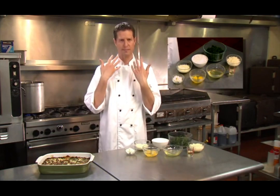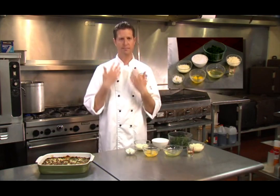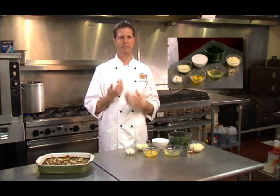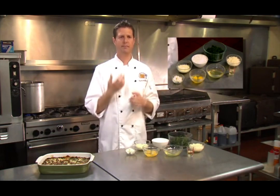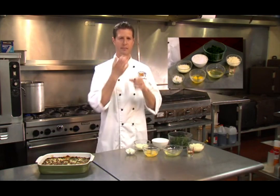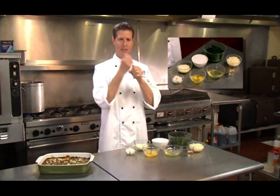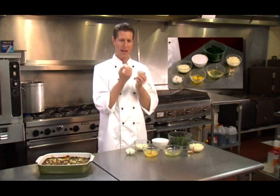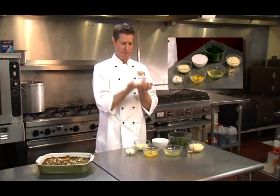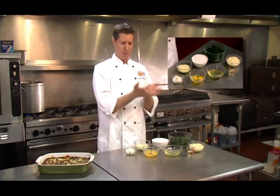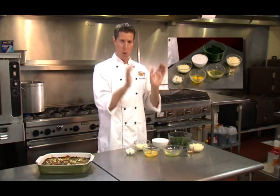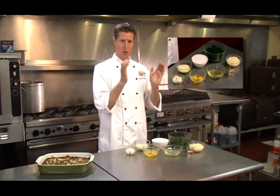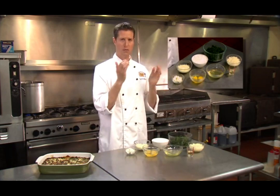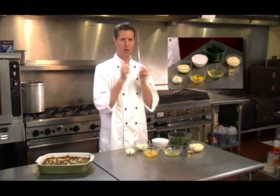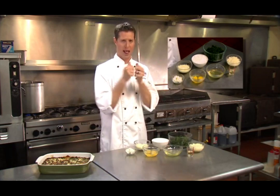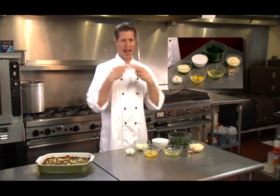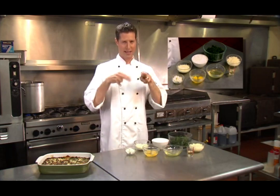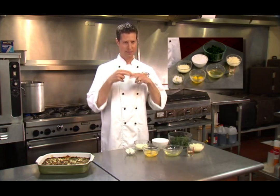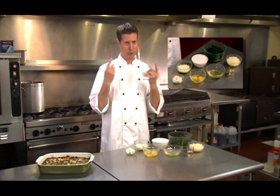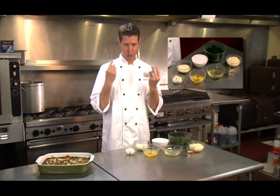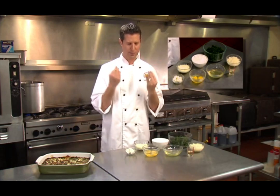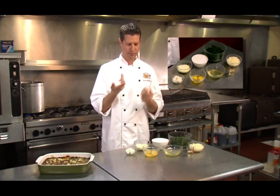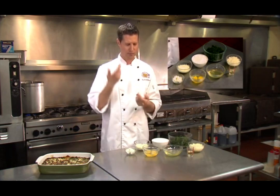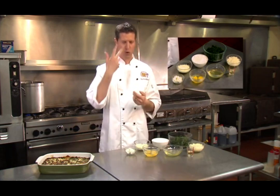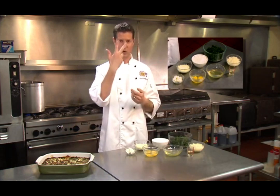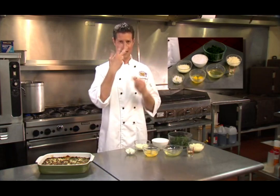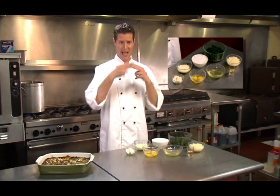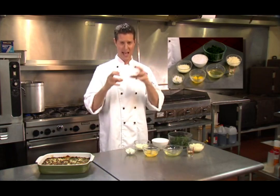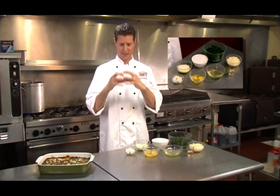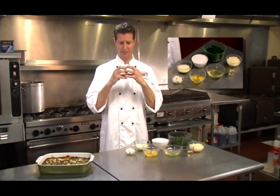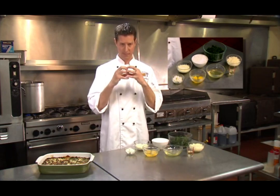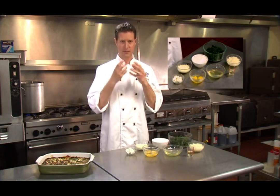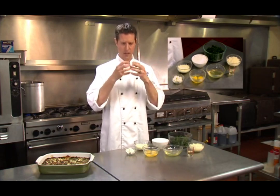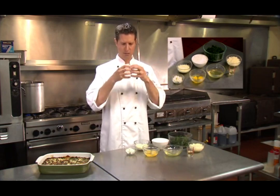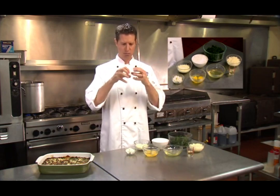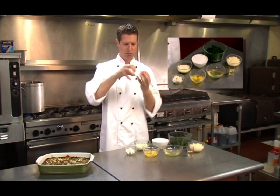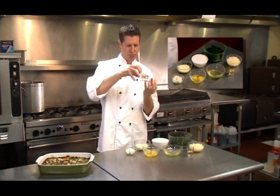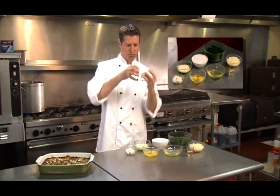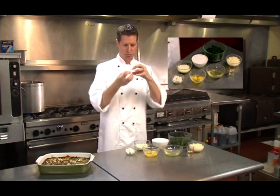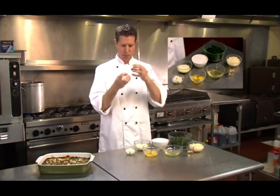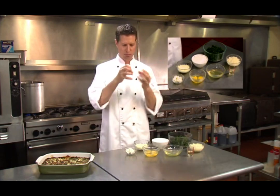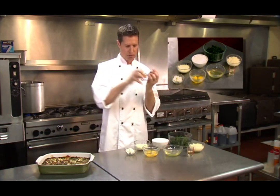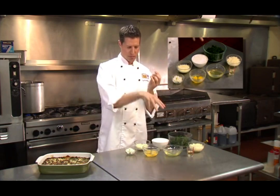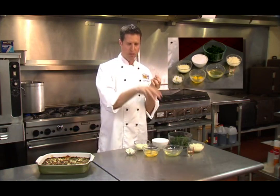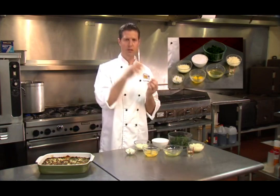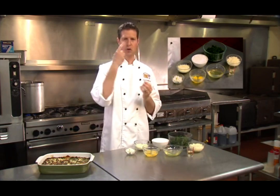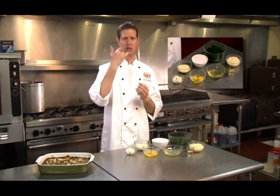cool. In a bowl, break and separate 3 eggs and discard the yolks.